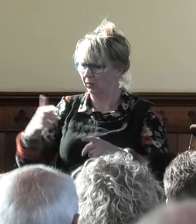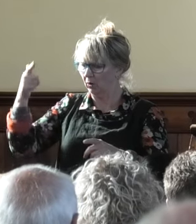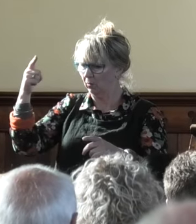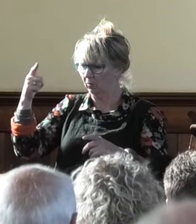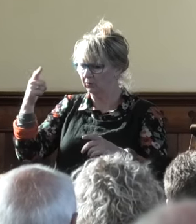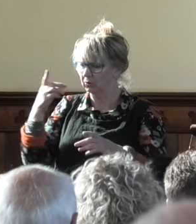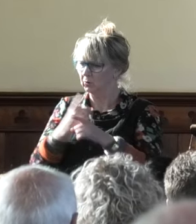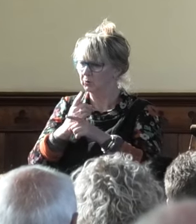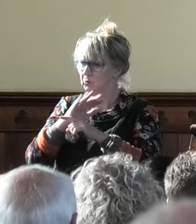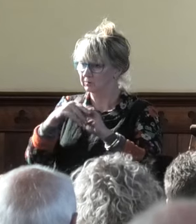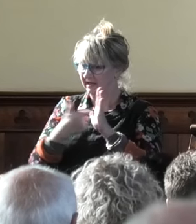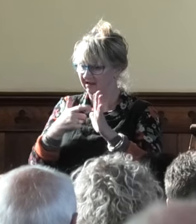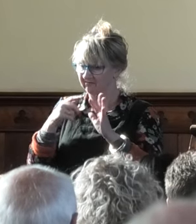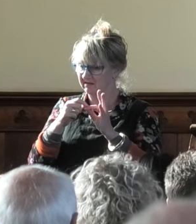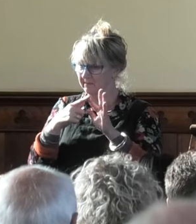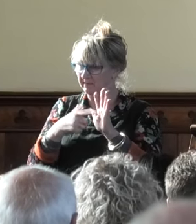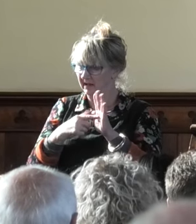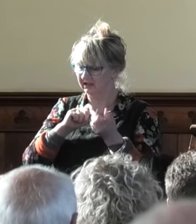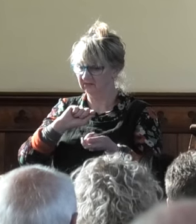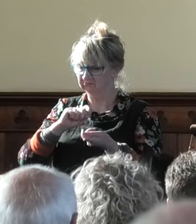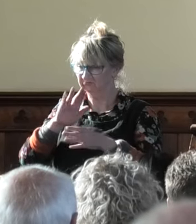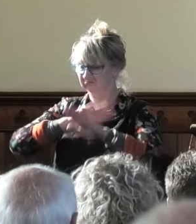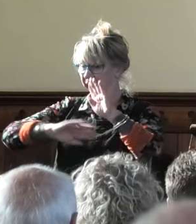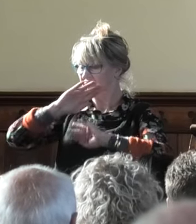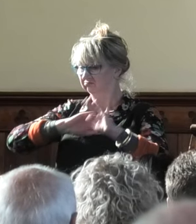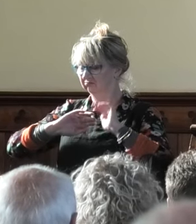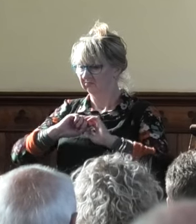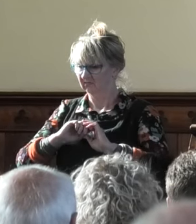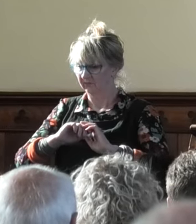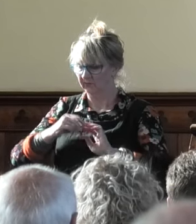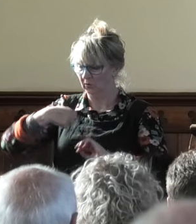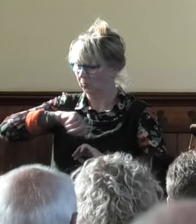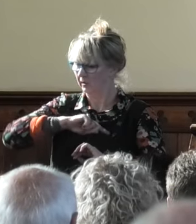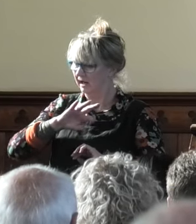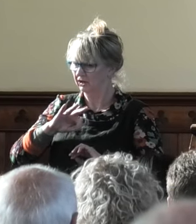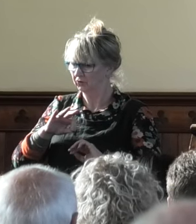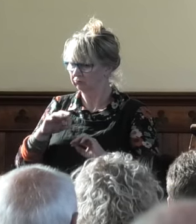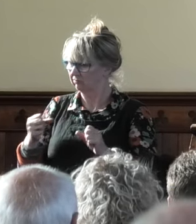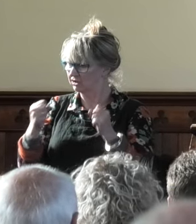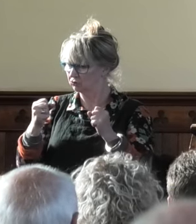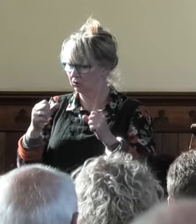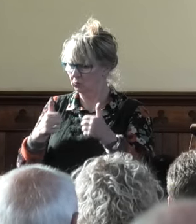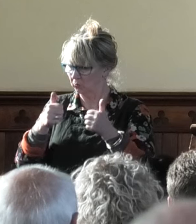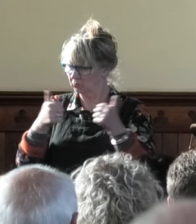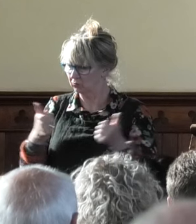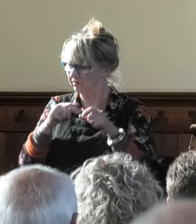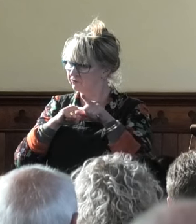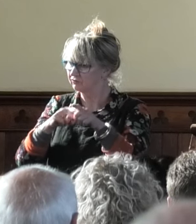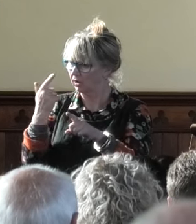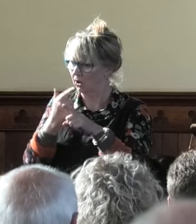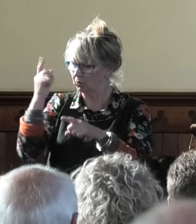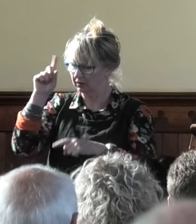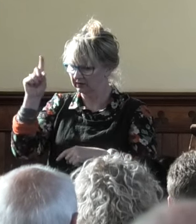rebellion, because of our desire to be the lords of our own lives, we've fallen short of God's glorious standard, and